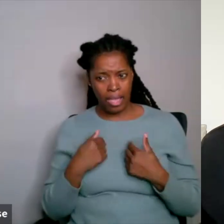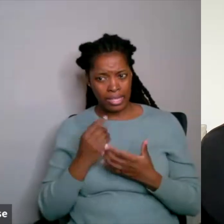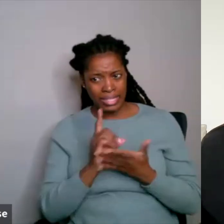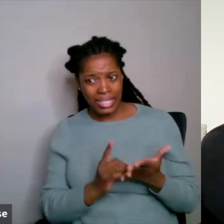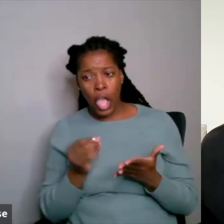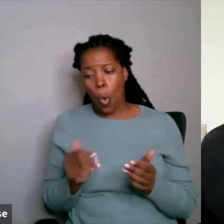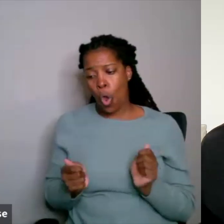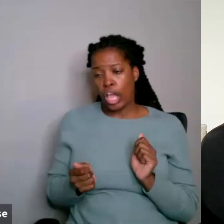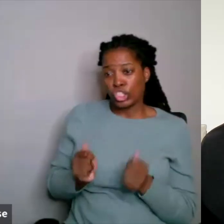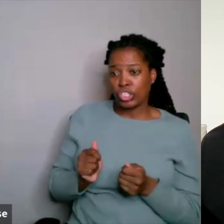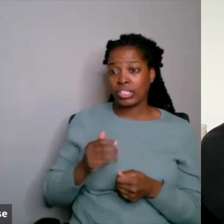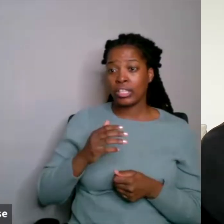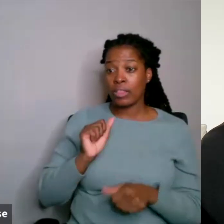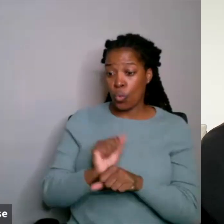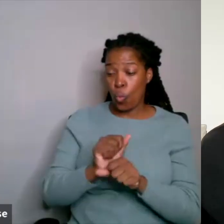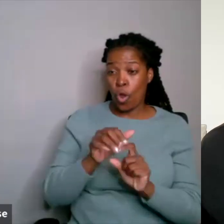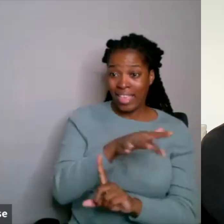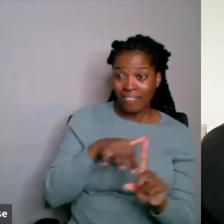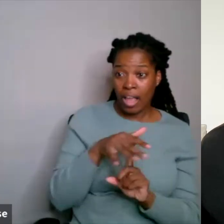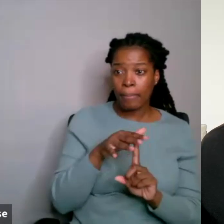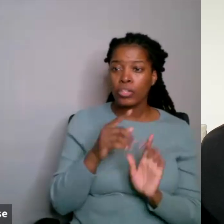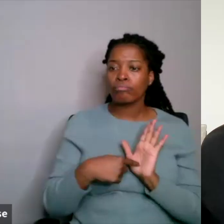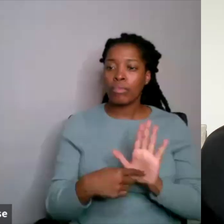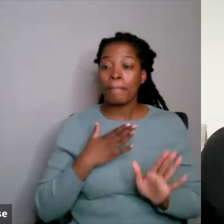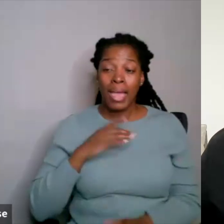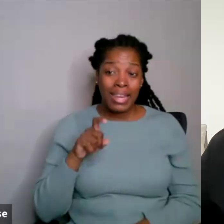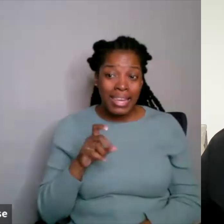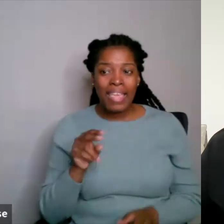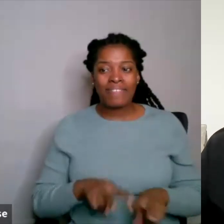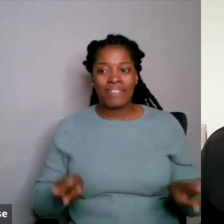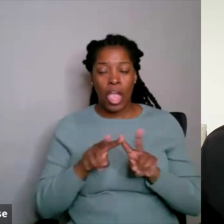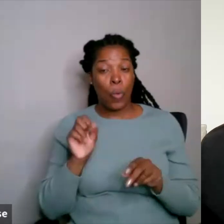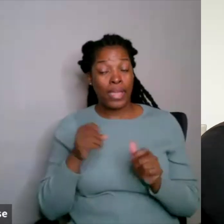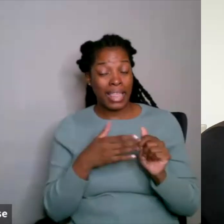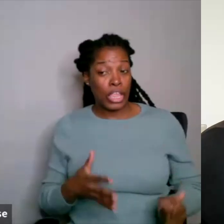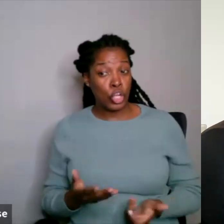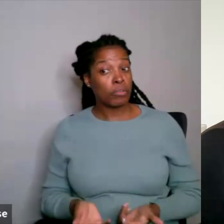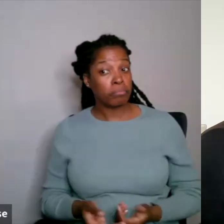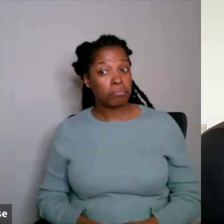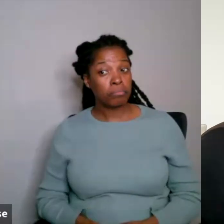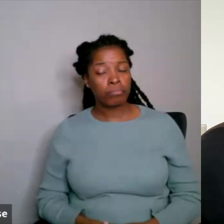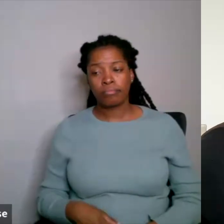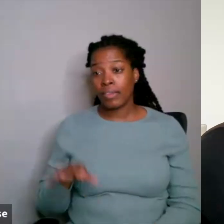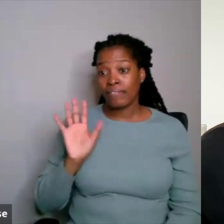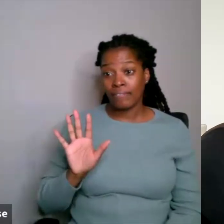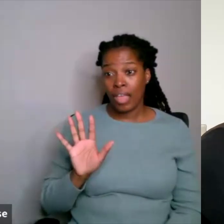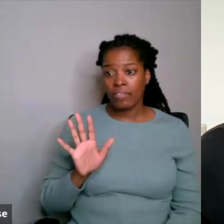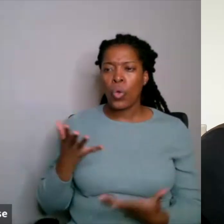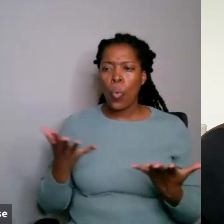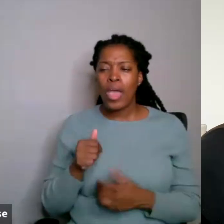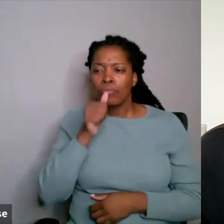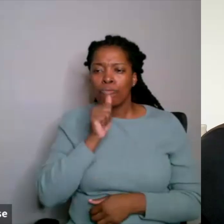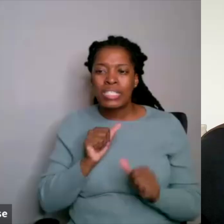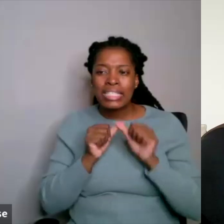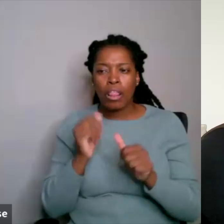reflect my needs and values as a leader? Five, what does resilience look like for